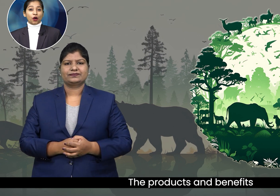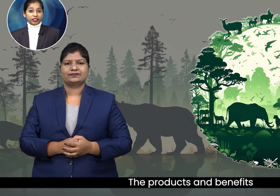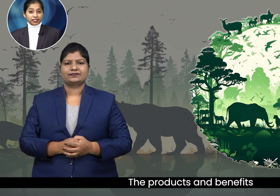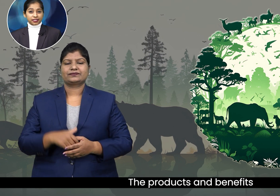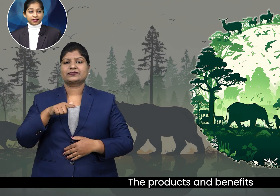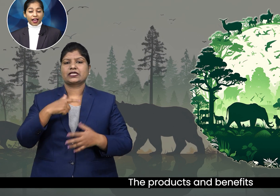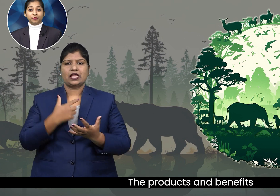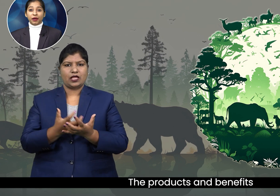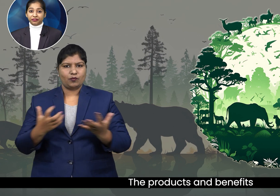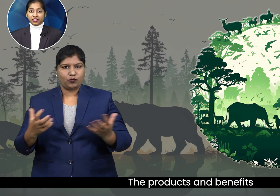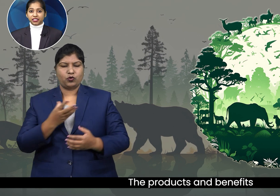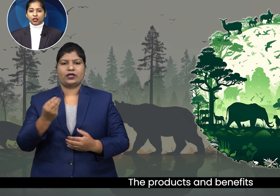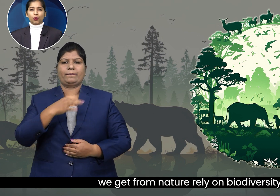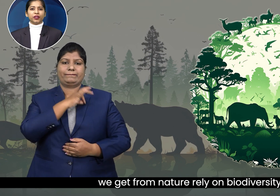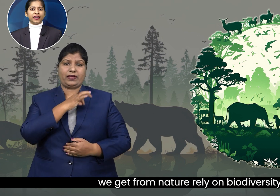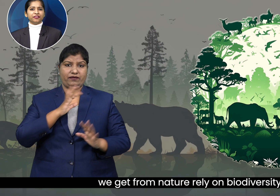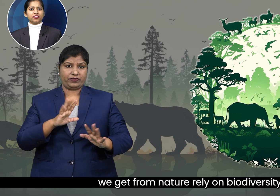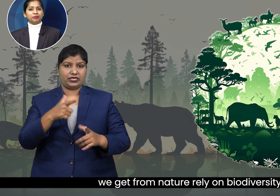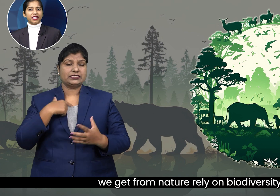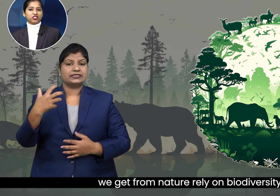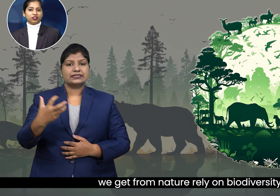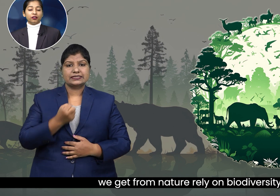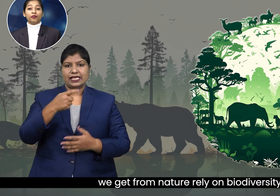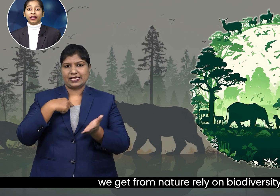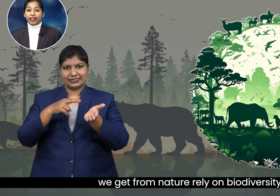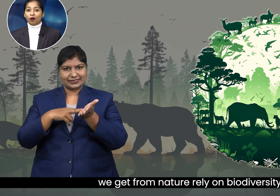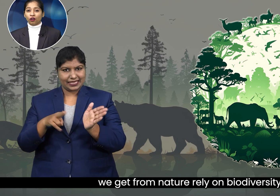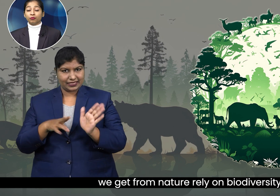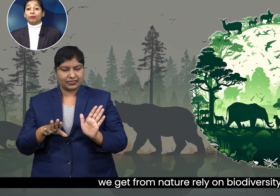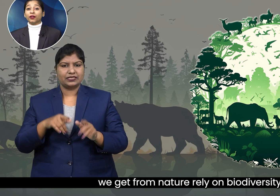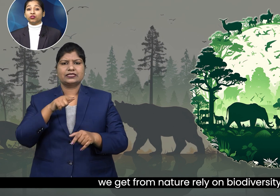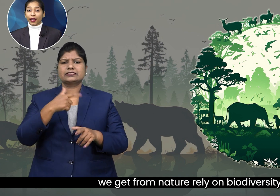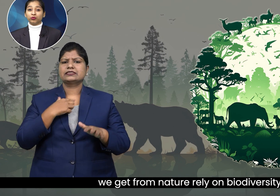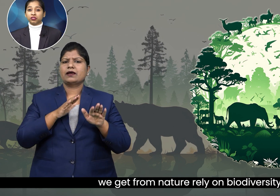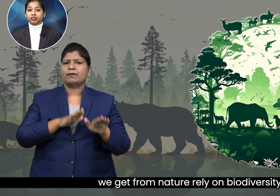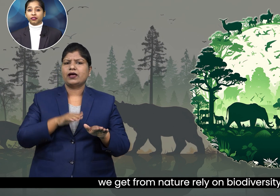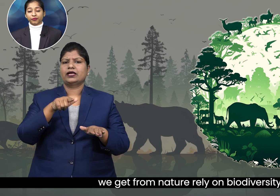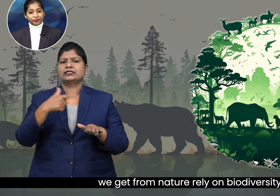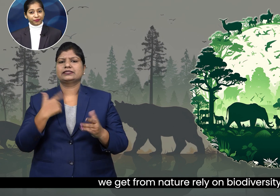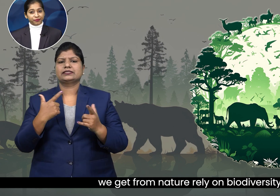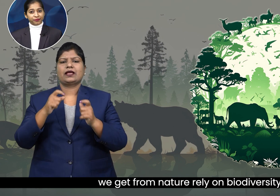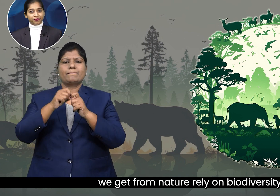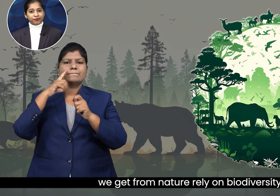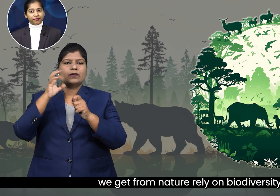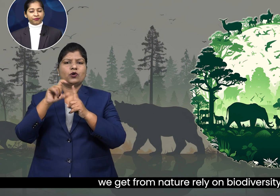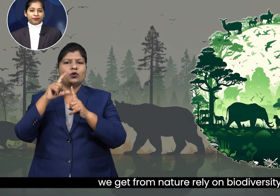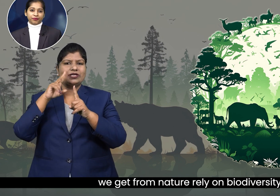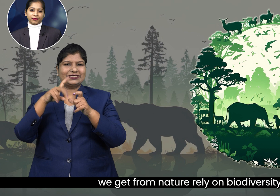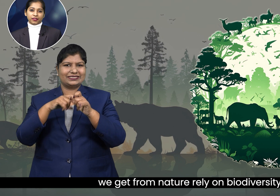The products and benefits we get from nature rely on biodiversity.